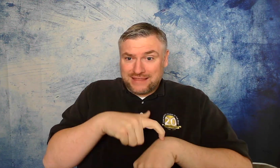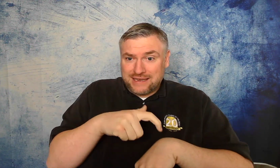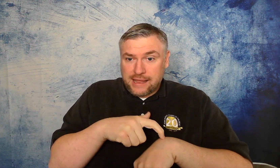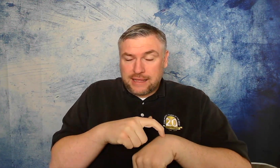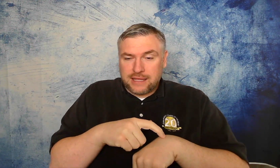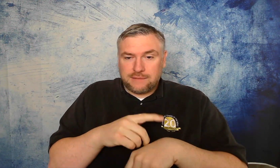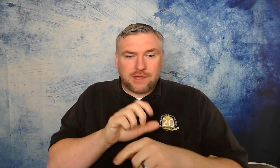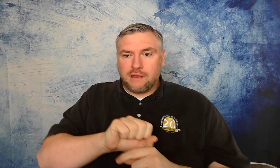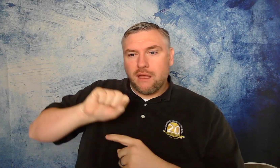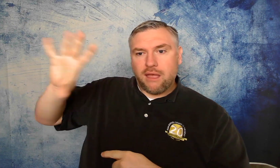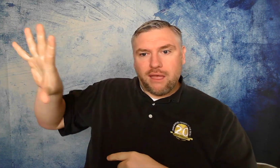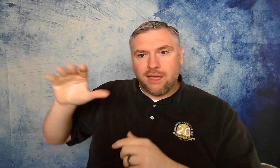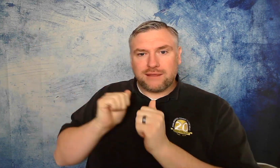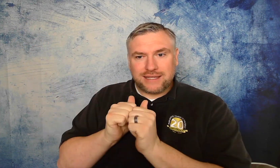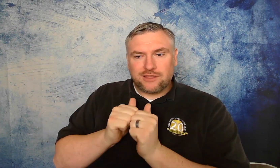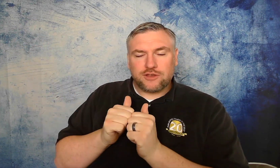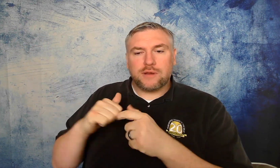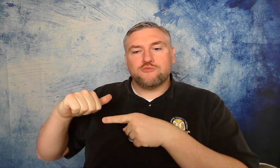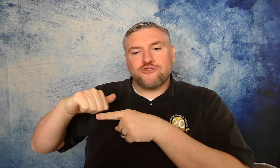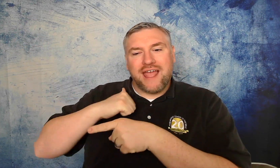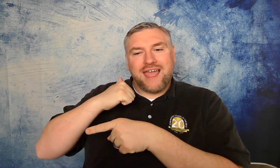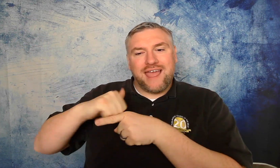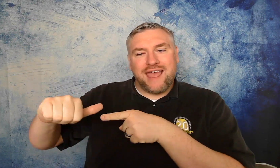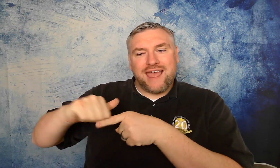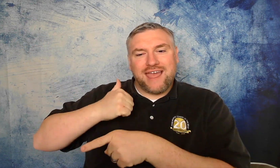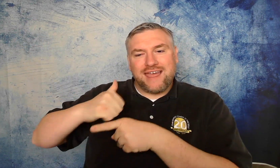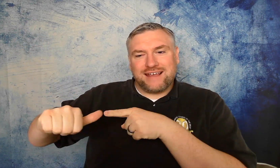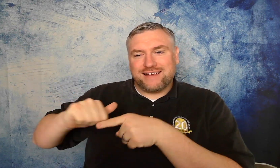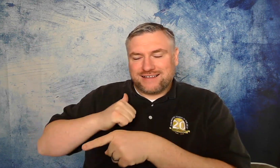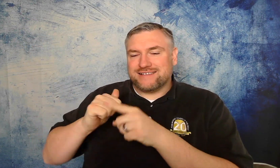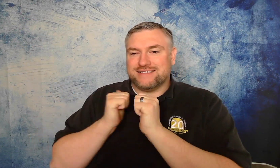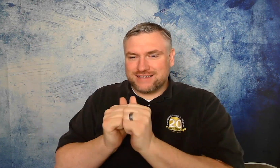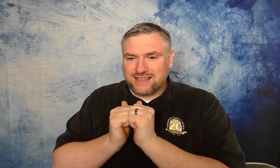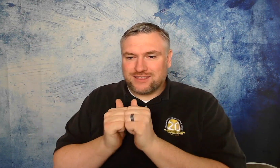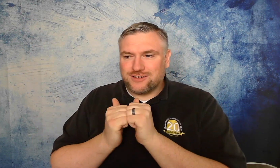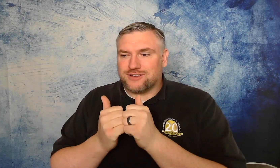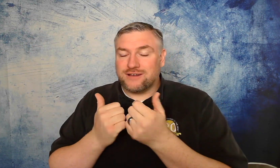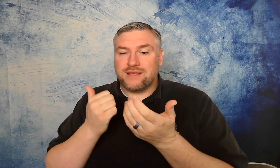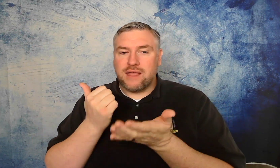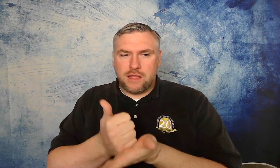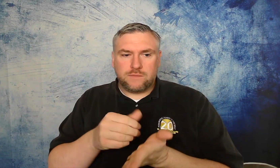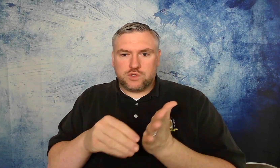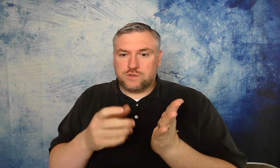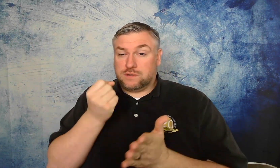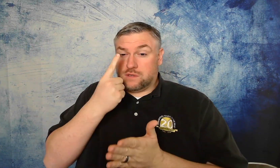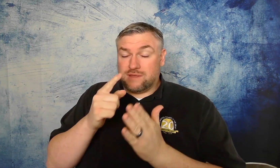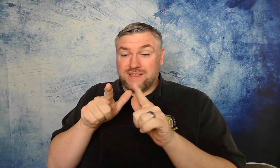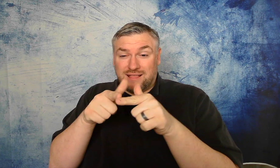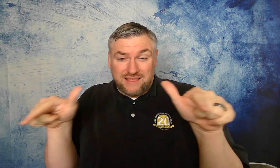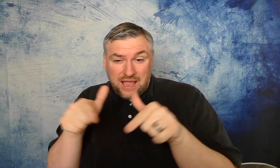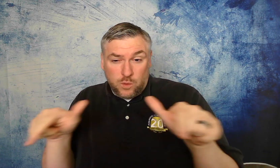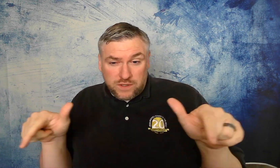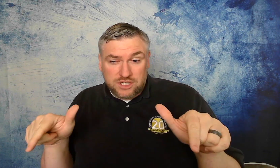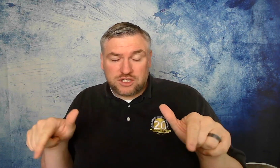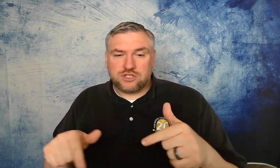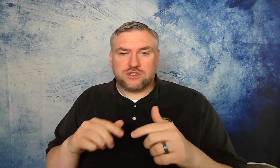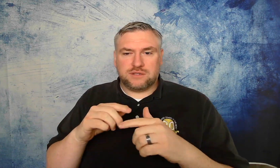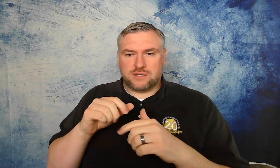Help students during math time. Just project up one question, practice it together. Help students understand the